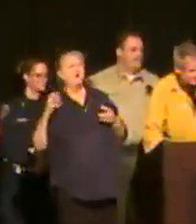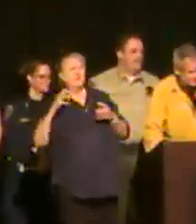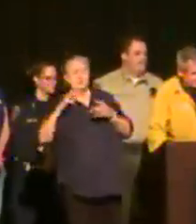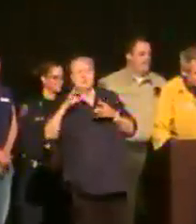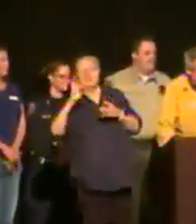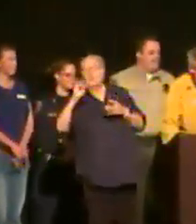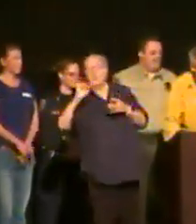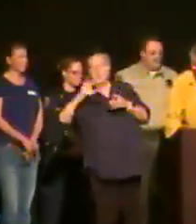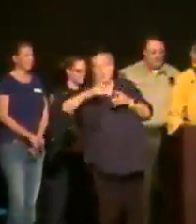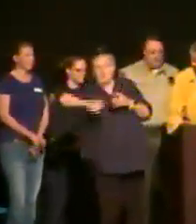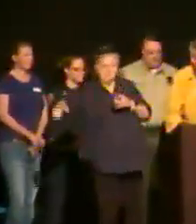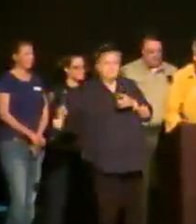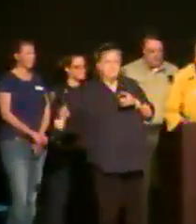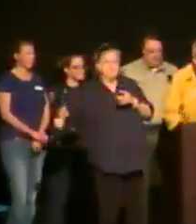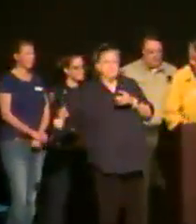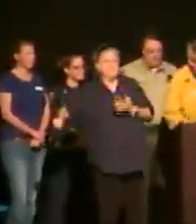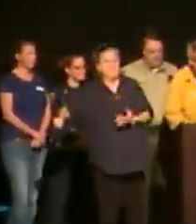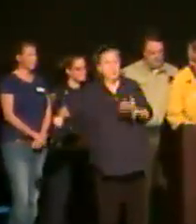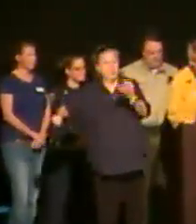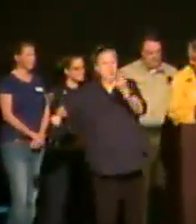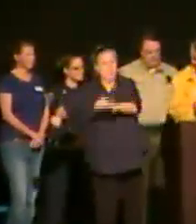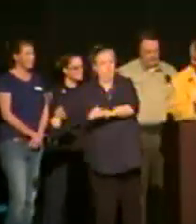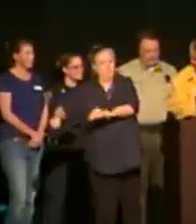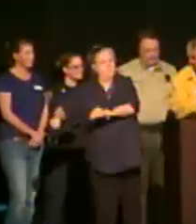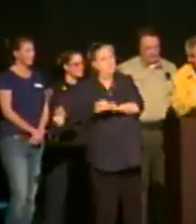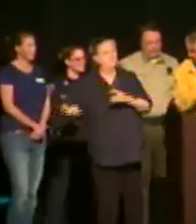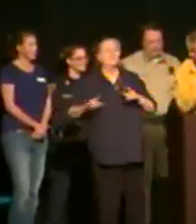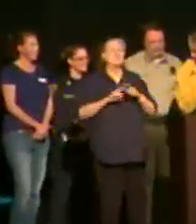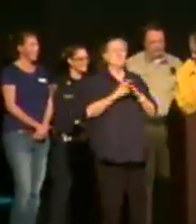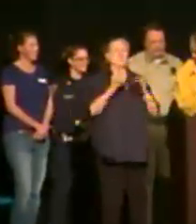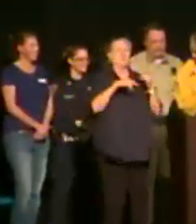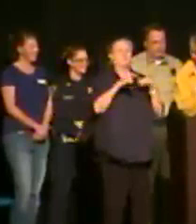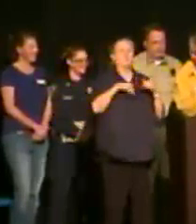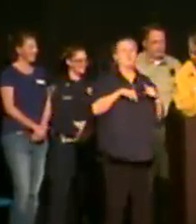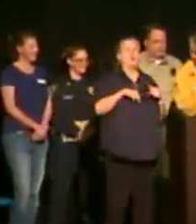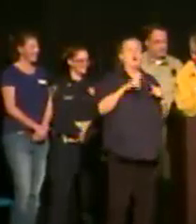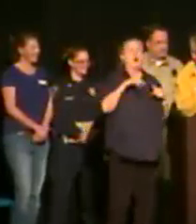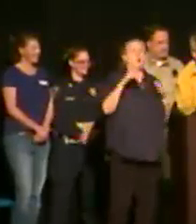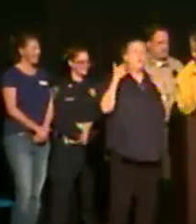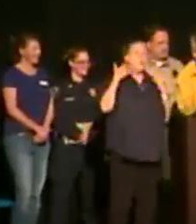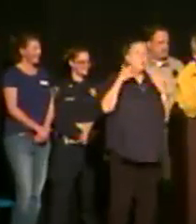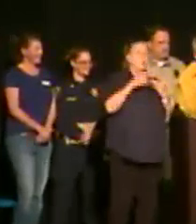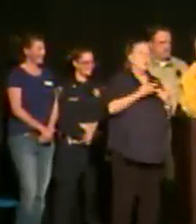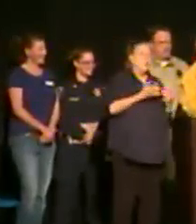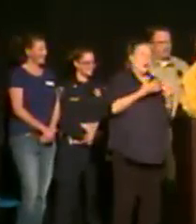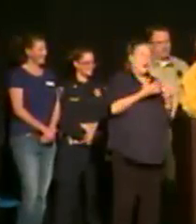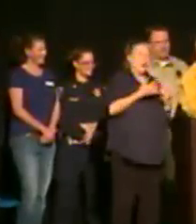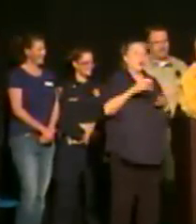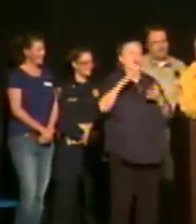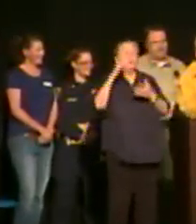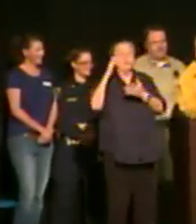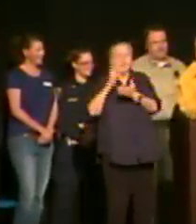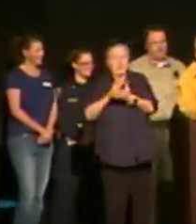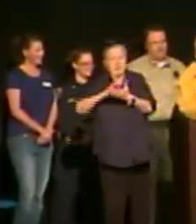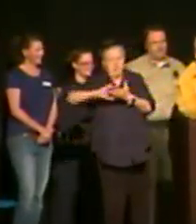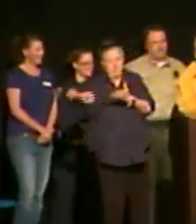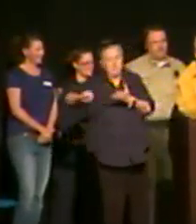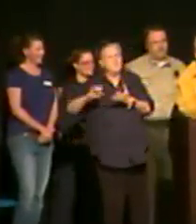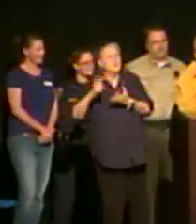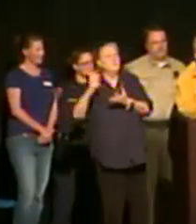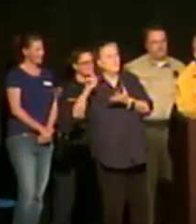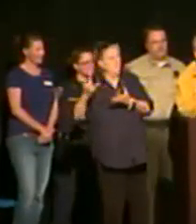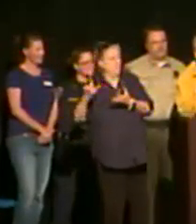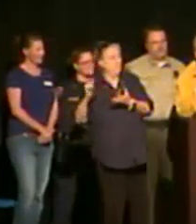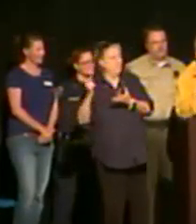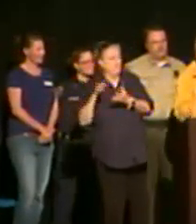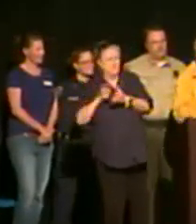the fire. So, all right, let me start again. We cool the fire, we remove the fuel, one of the two ways to put it